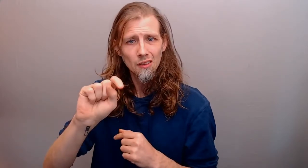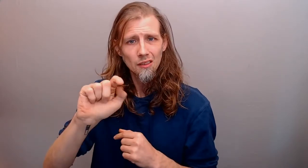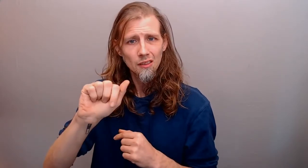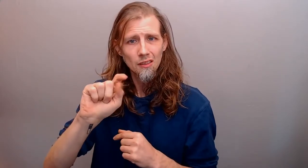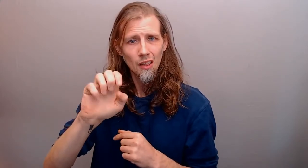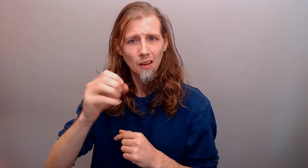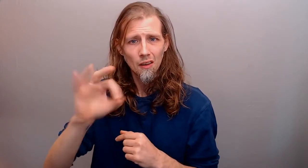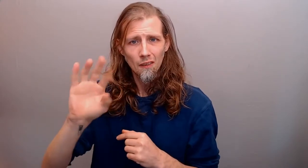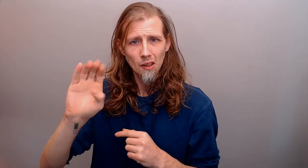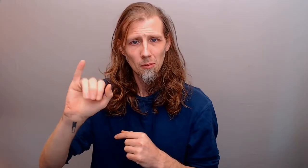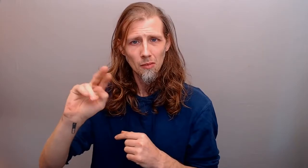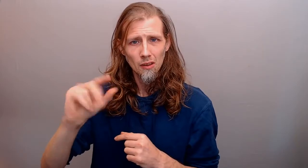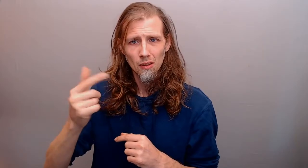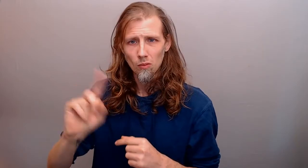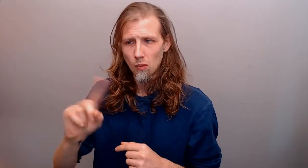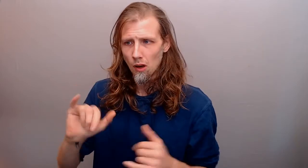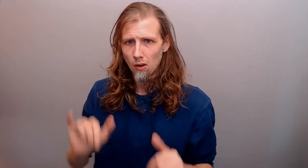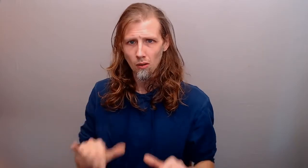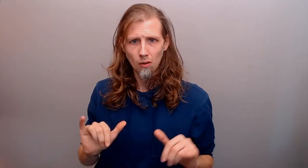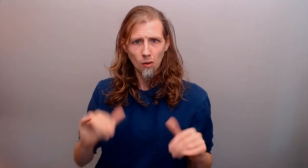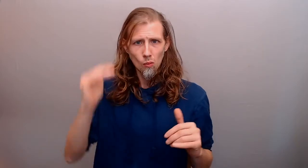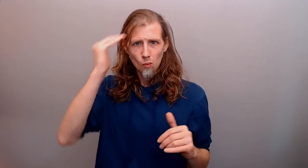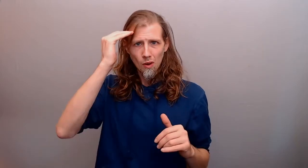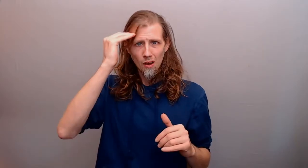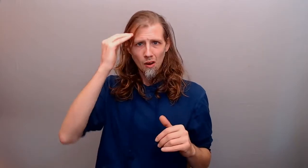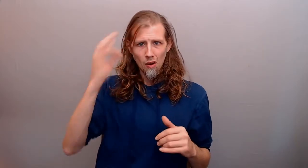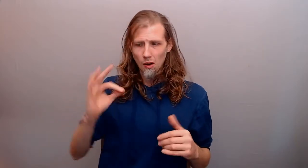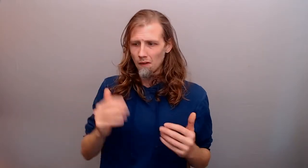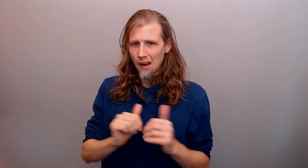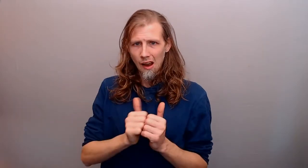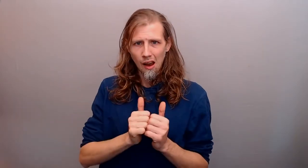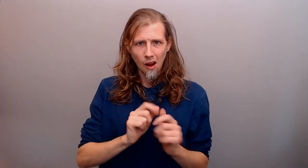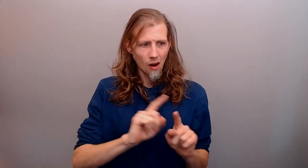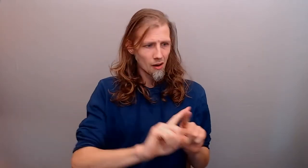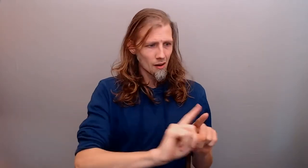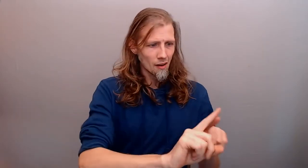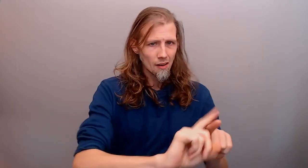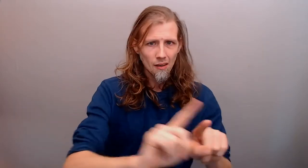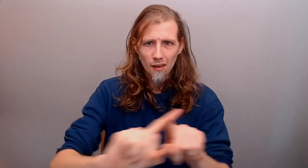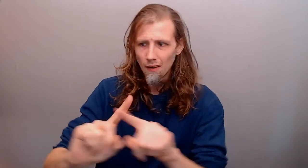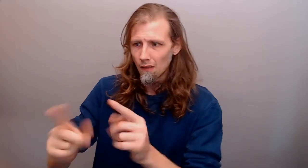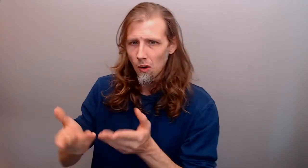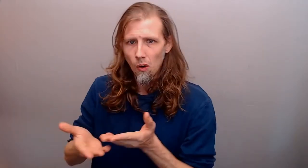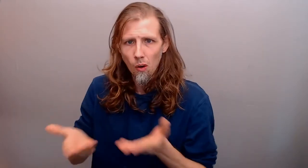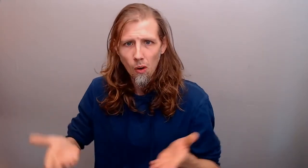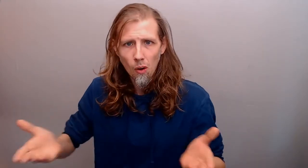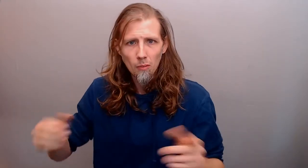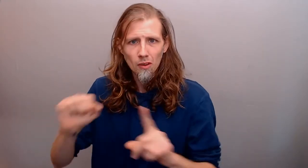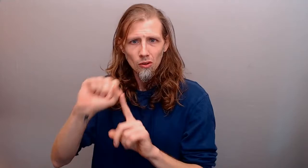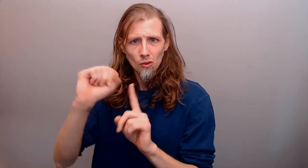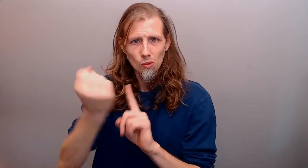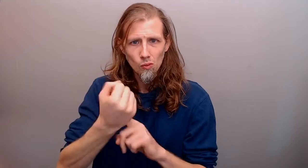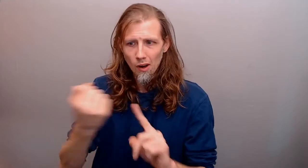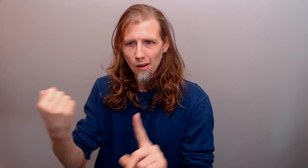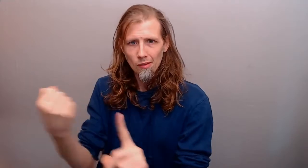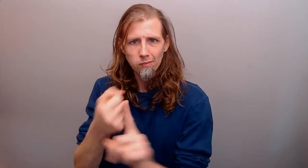Self-reflection will lead to that state of being, where we gain an awareness of how various objects